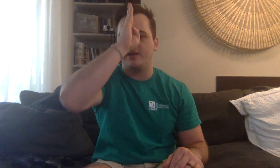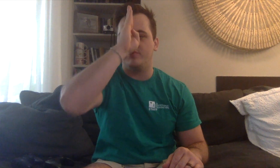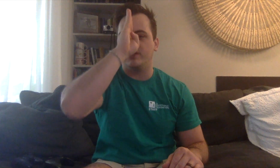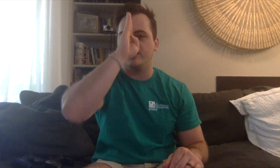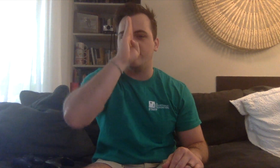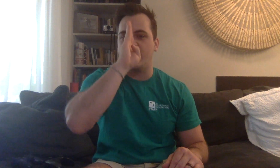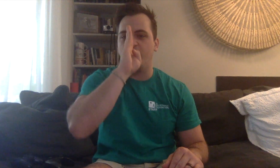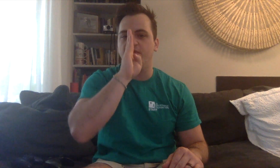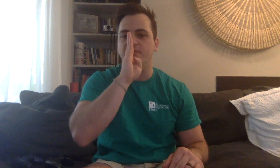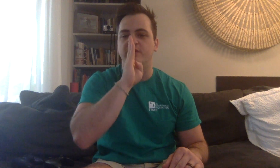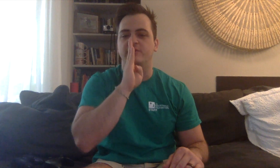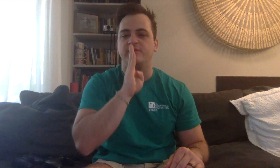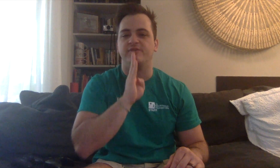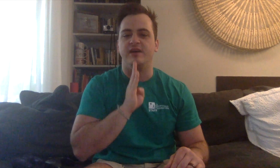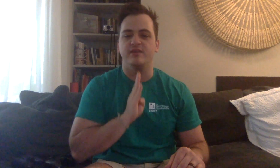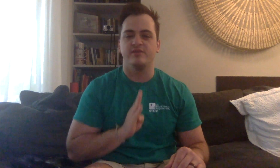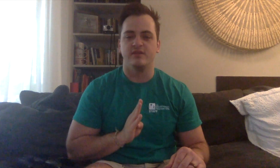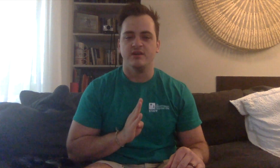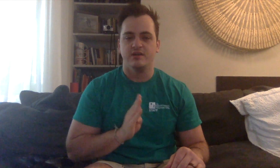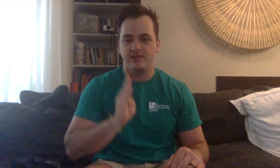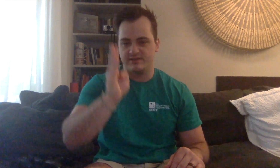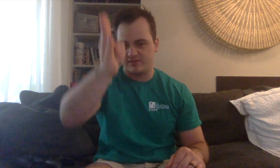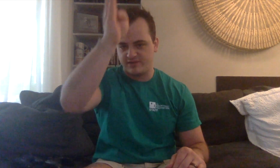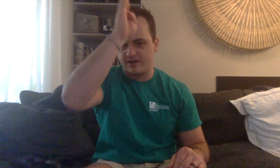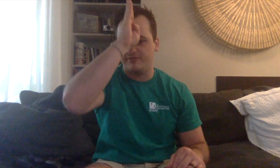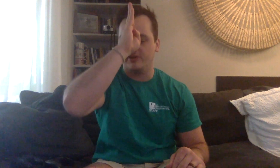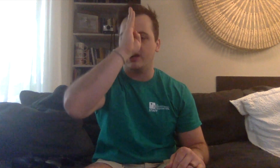bring it down the middle of your face. That's our sign for God.